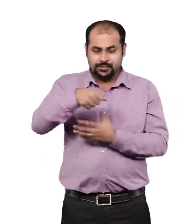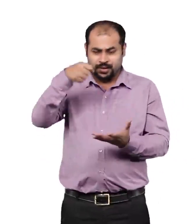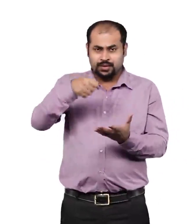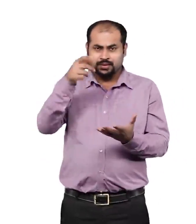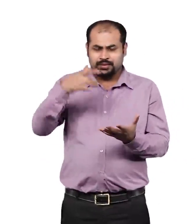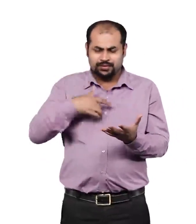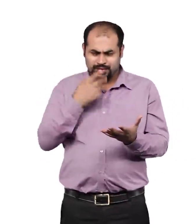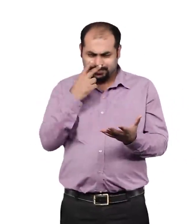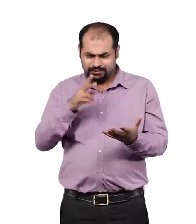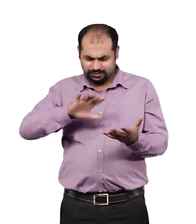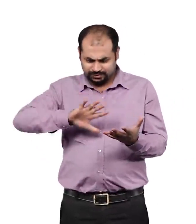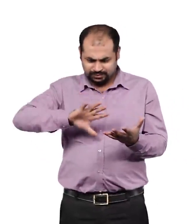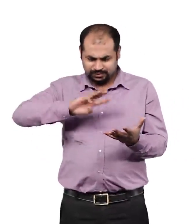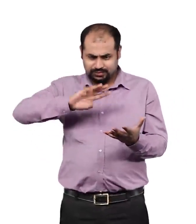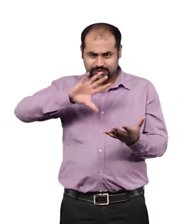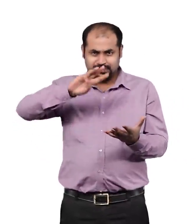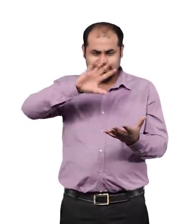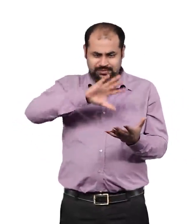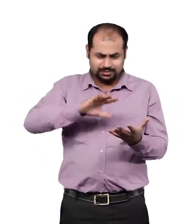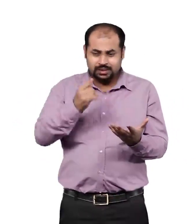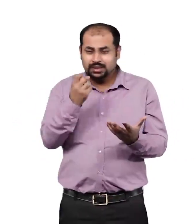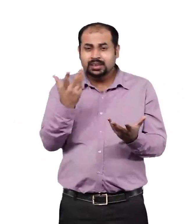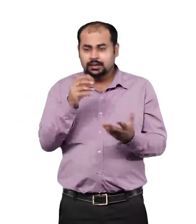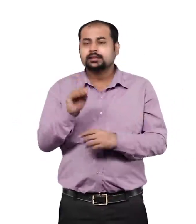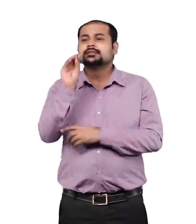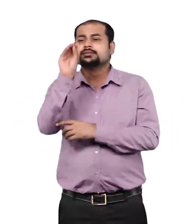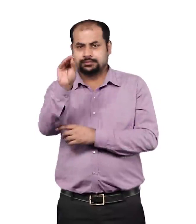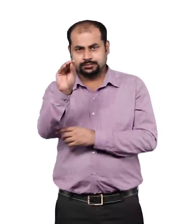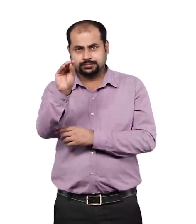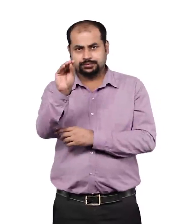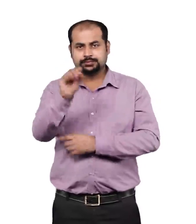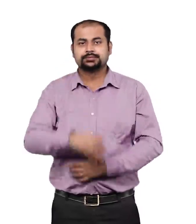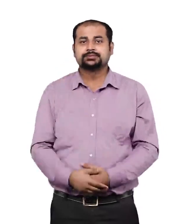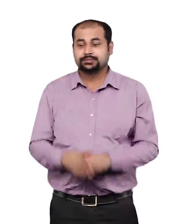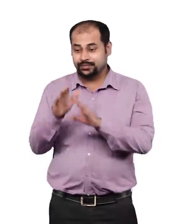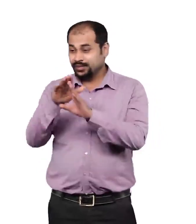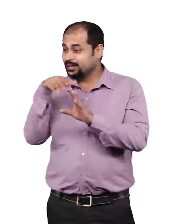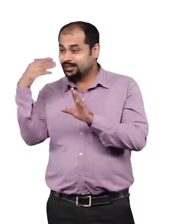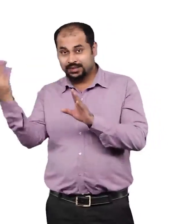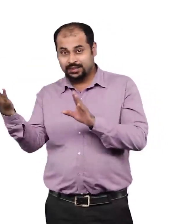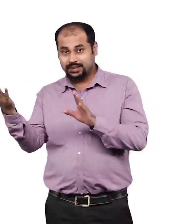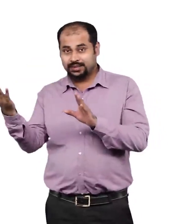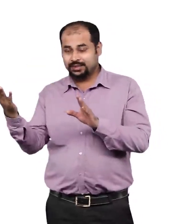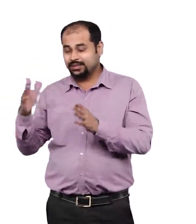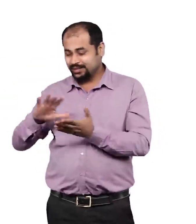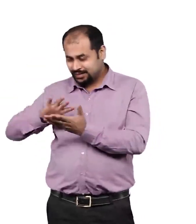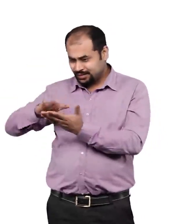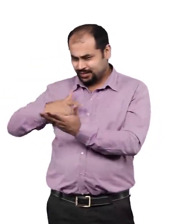my guess, dash, hands, pans. Column 3, my result, dash,